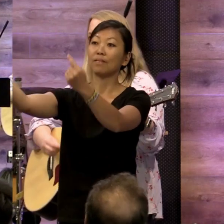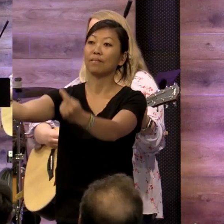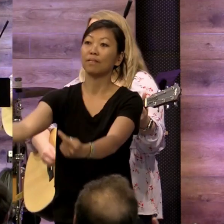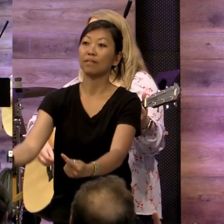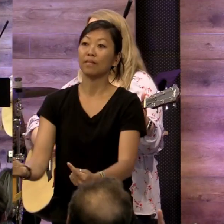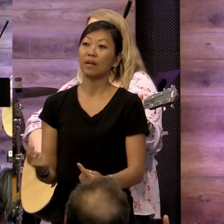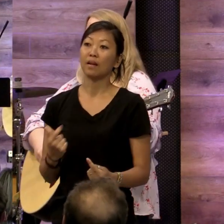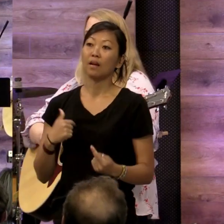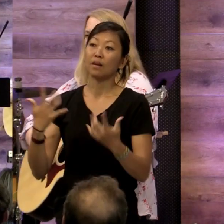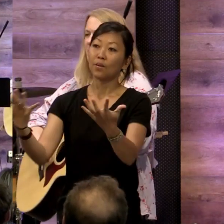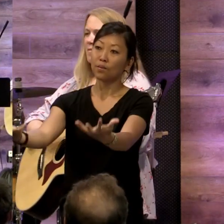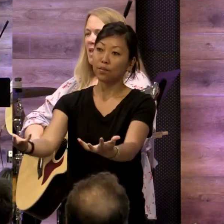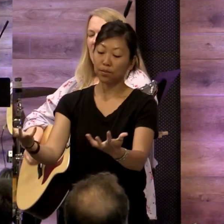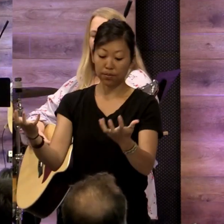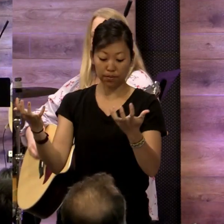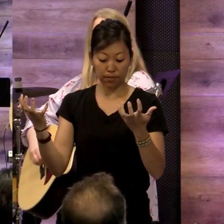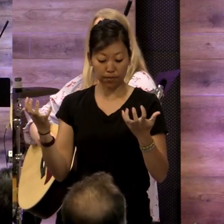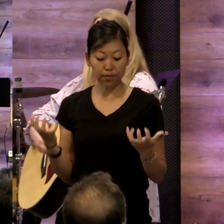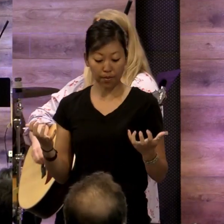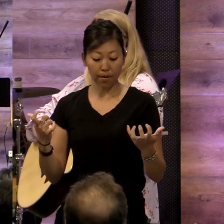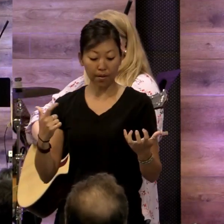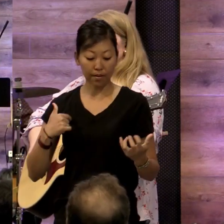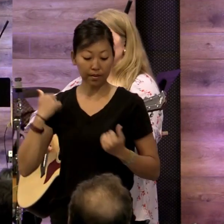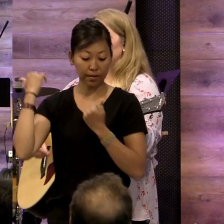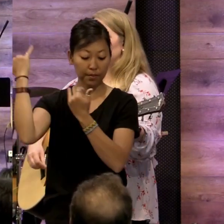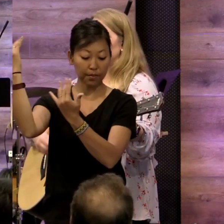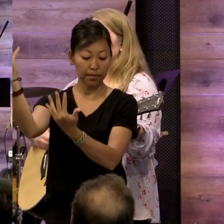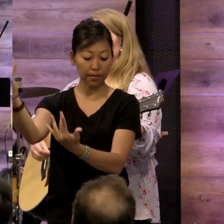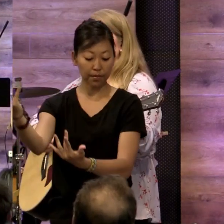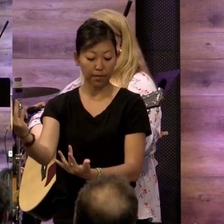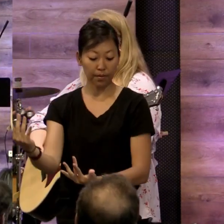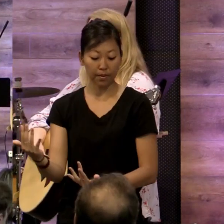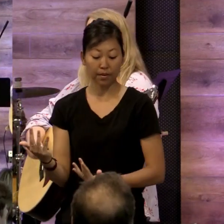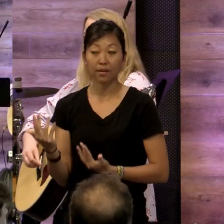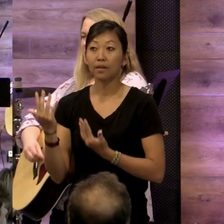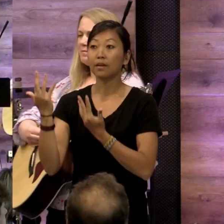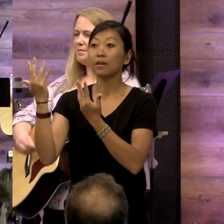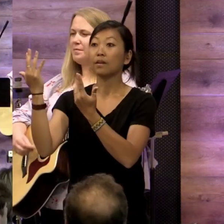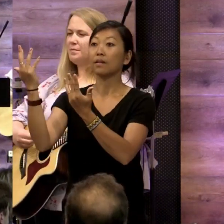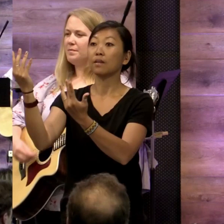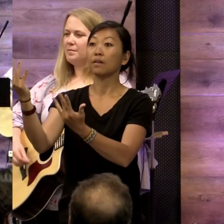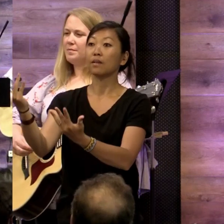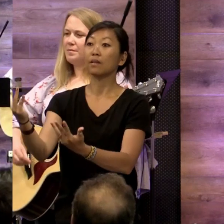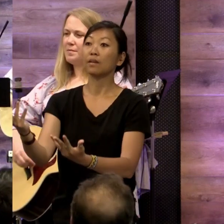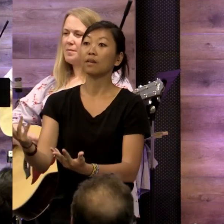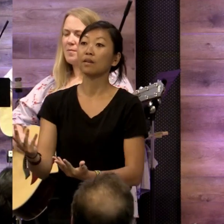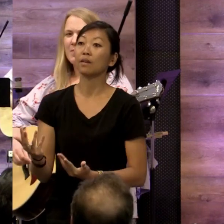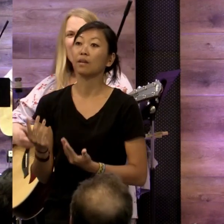Thank you.